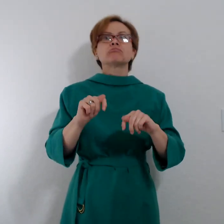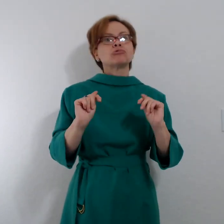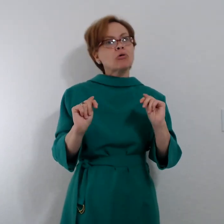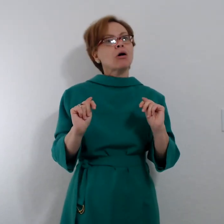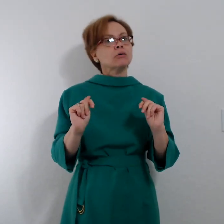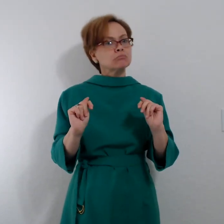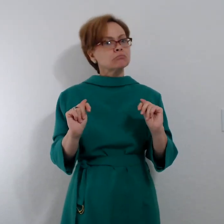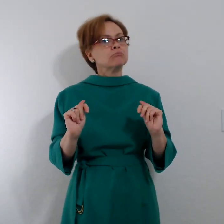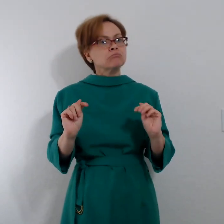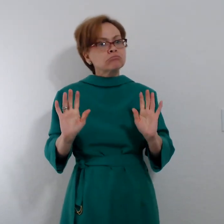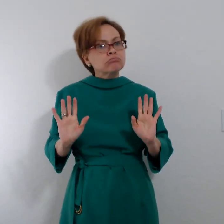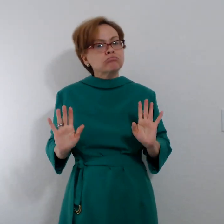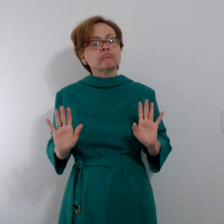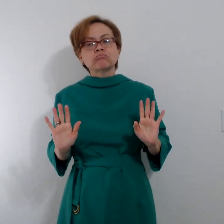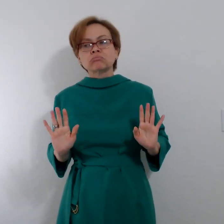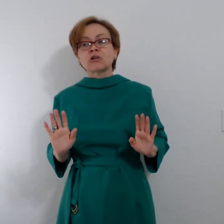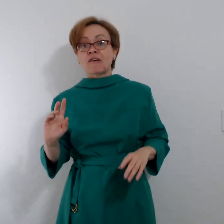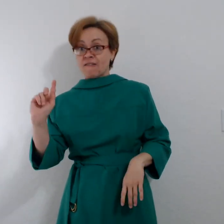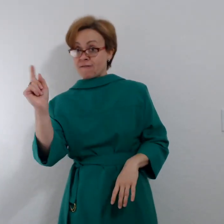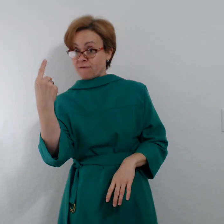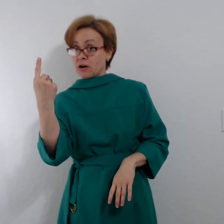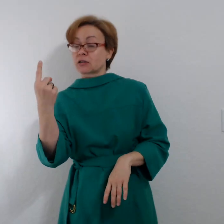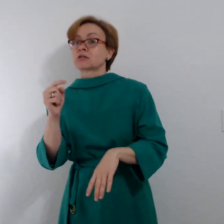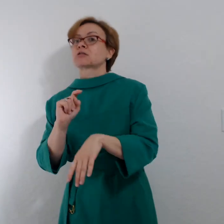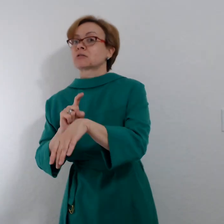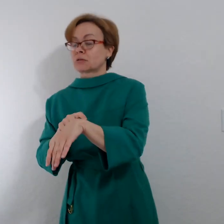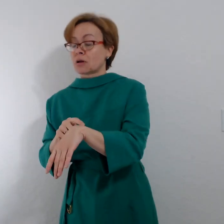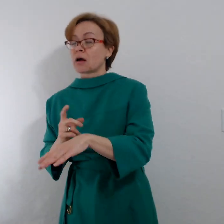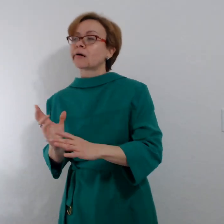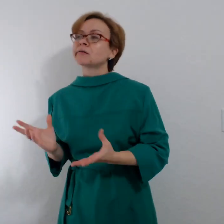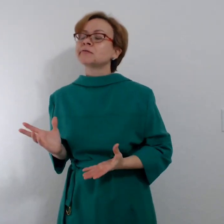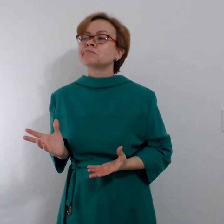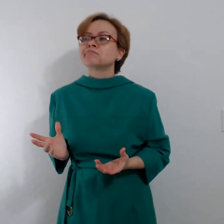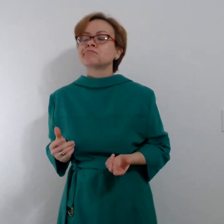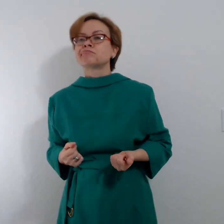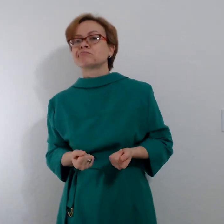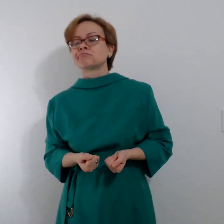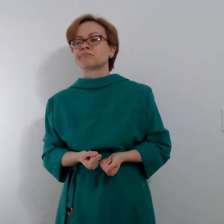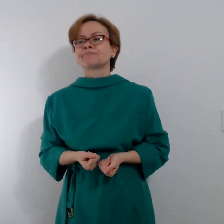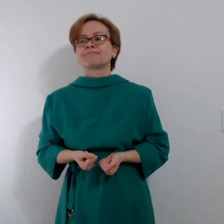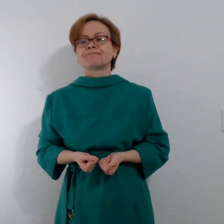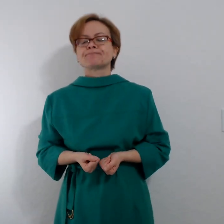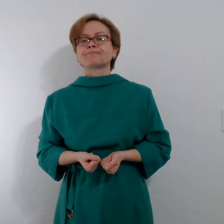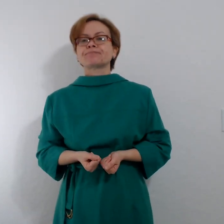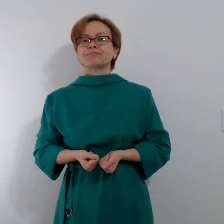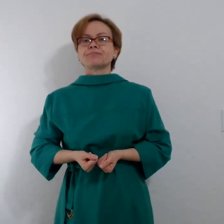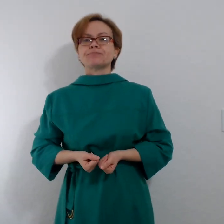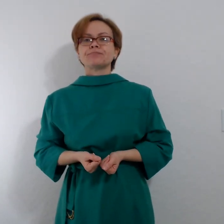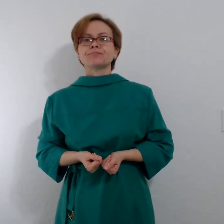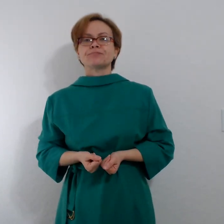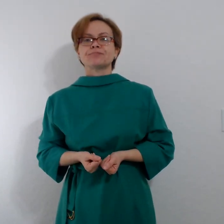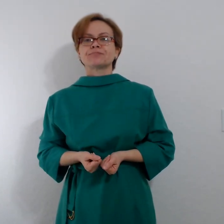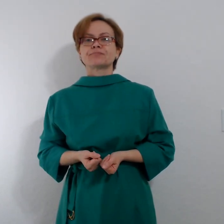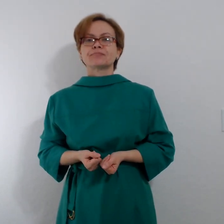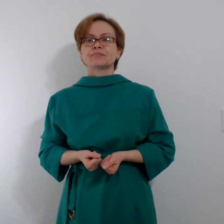I figured that I could do something similar, and I created a